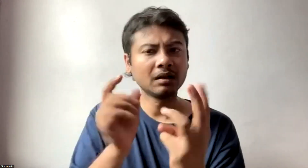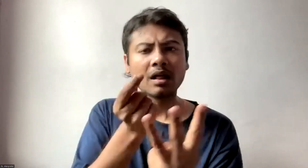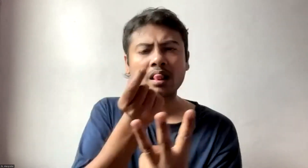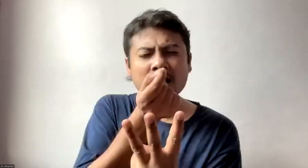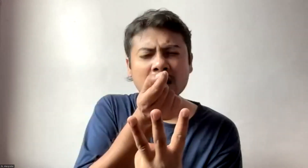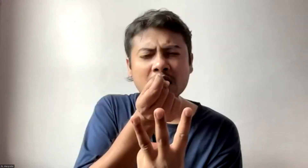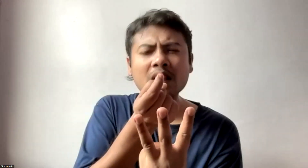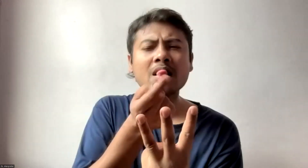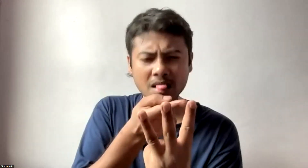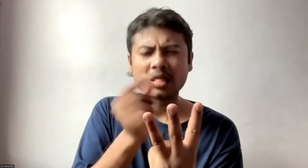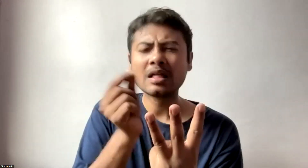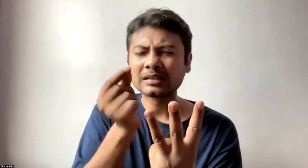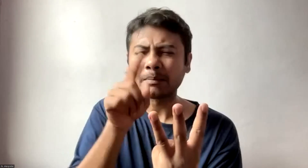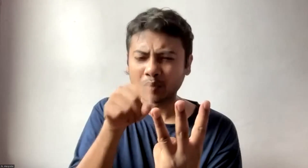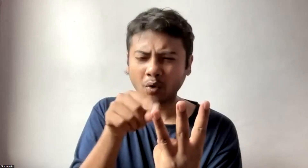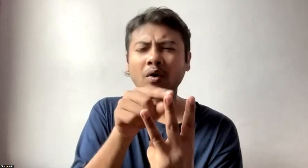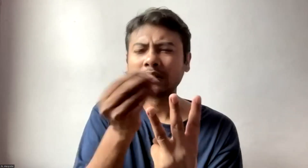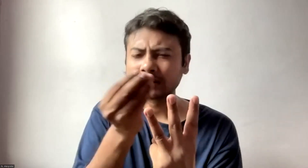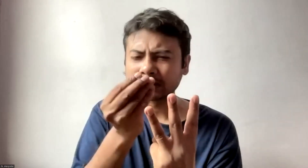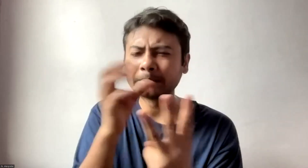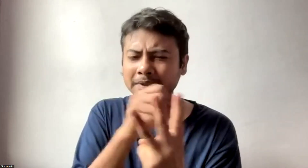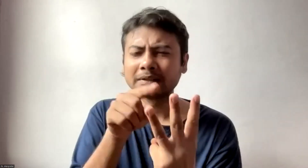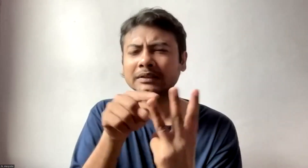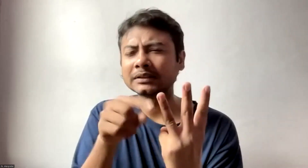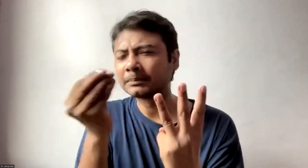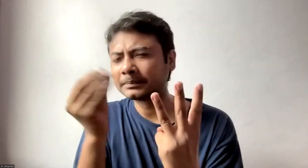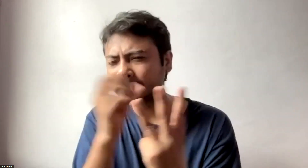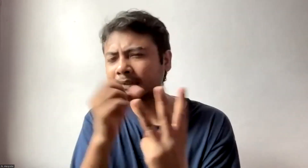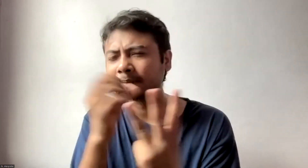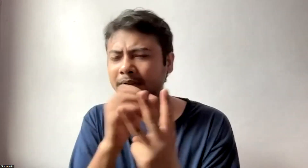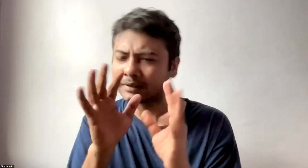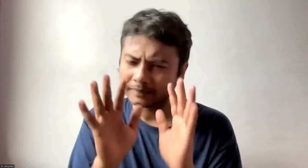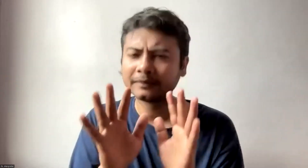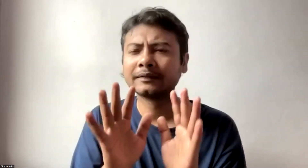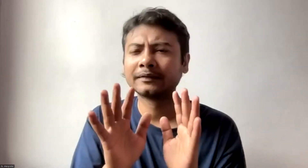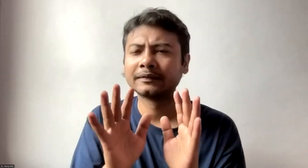Then, my dear friends, we should be all the three modes.